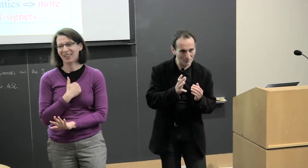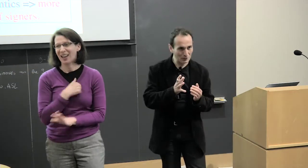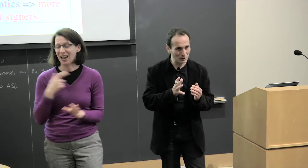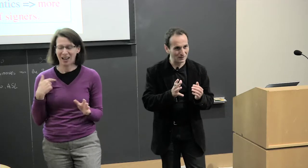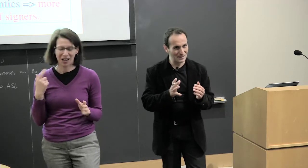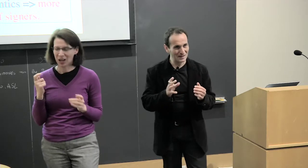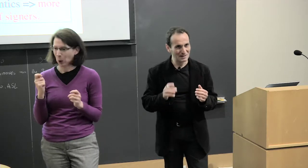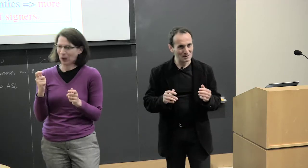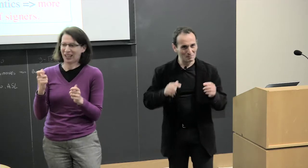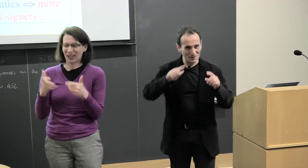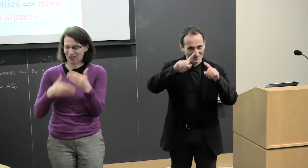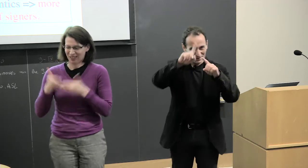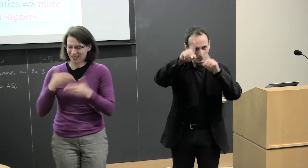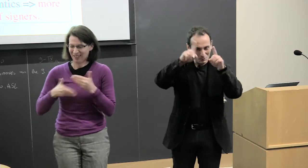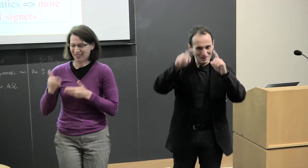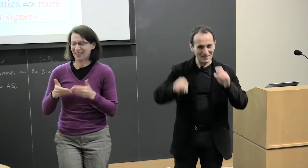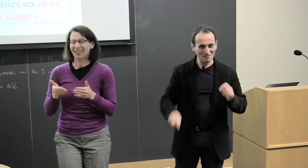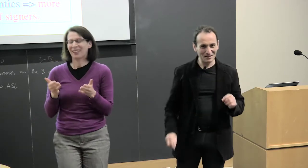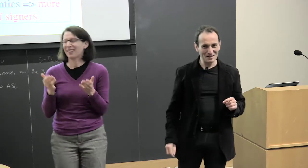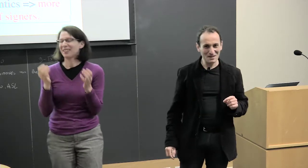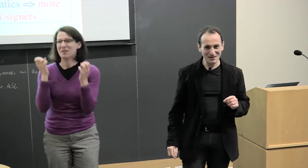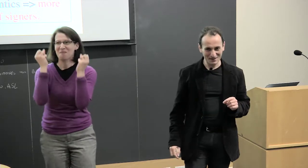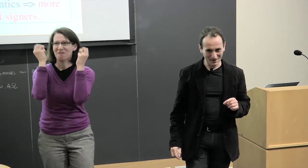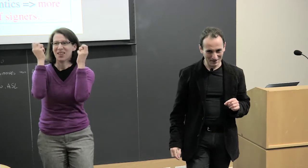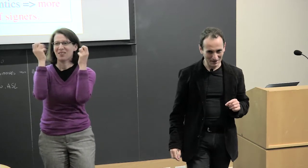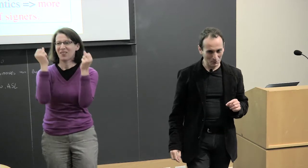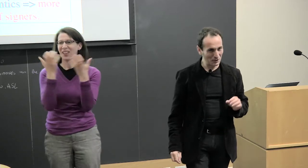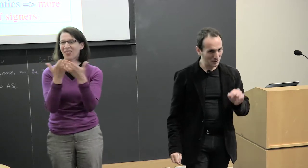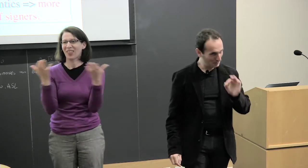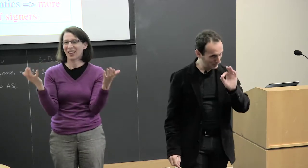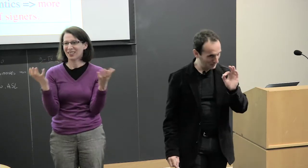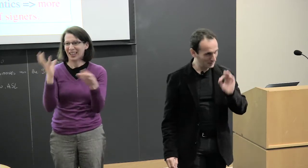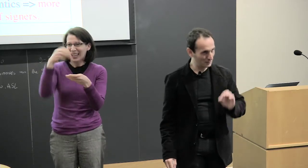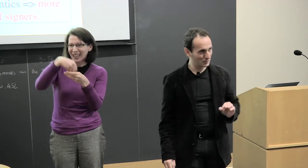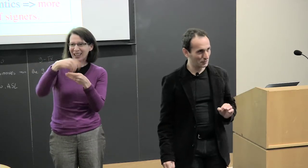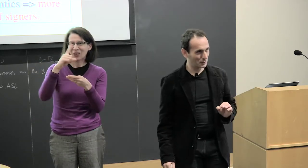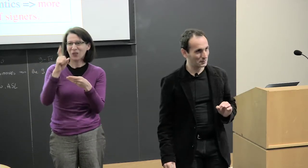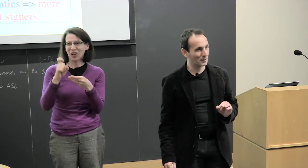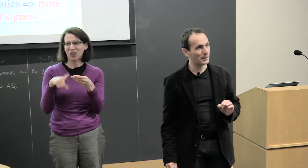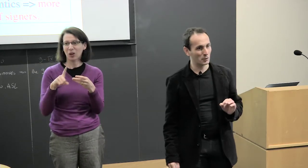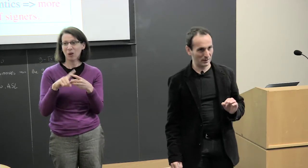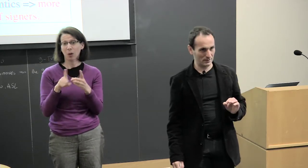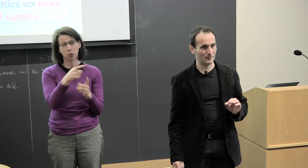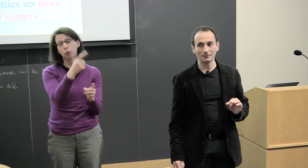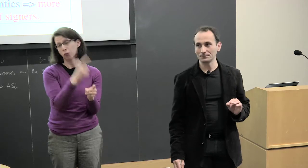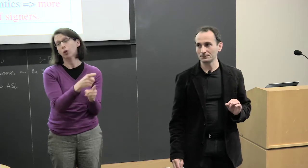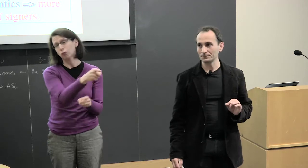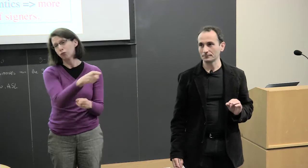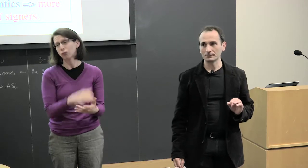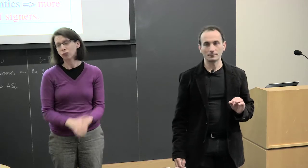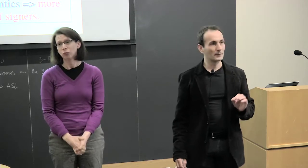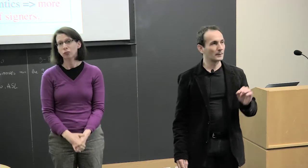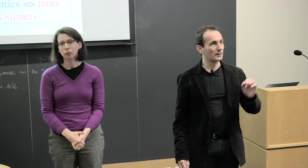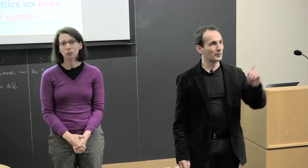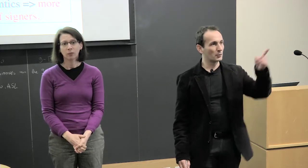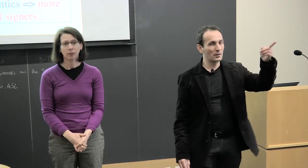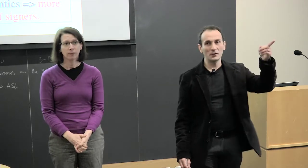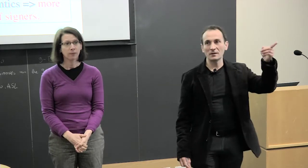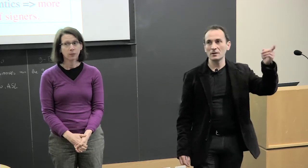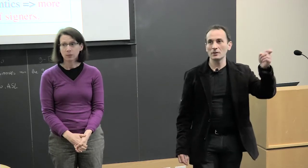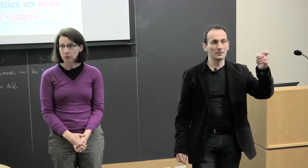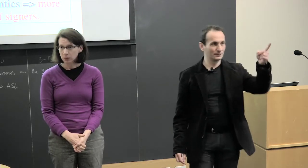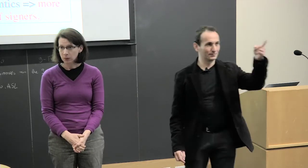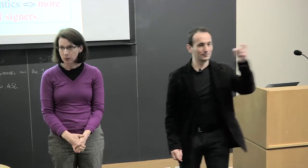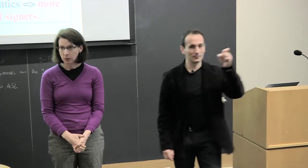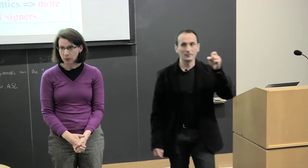going a little bit quickly because there were many, many things in the question, but you're entirely correct. There's a